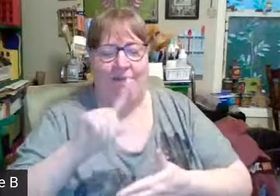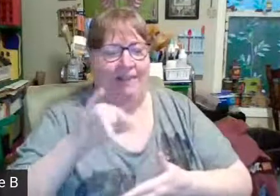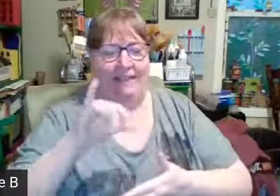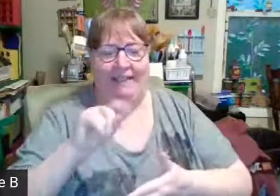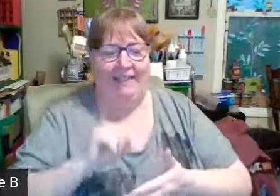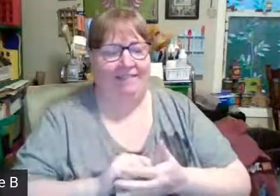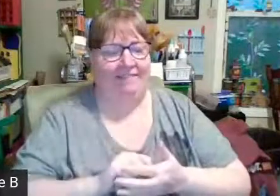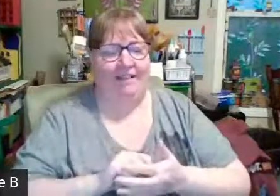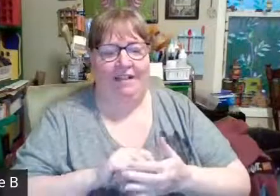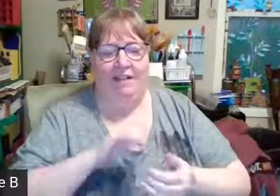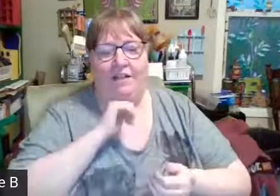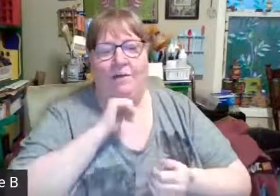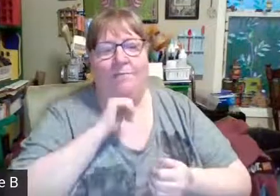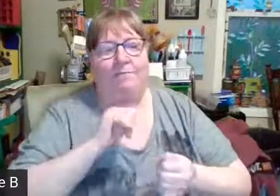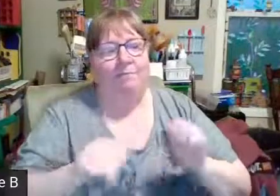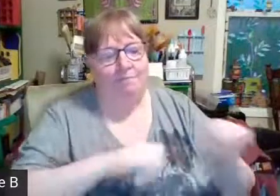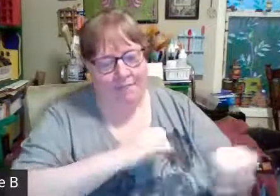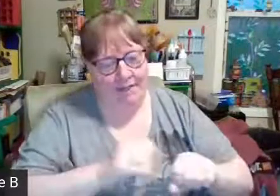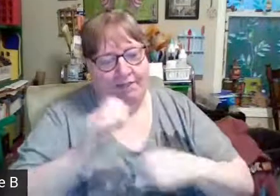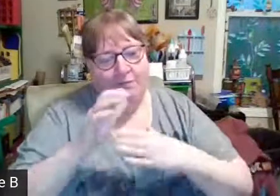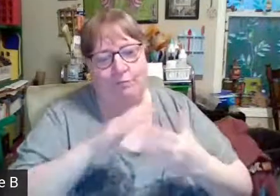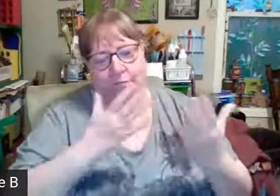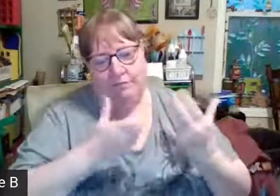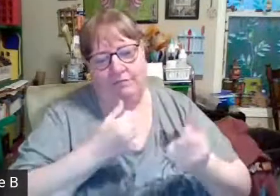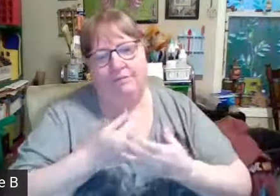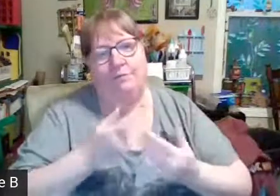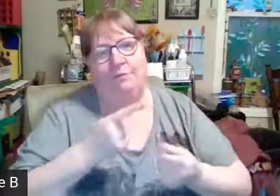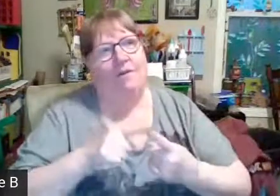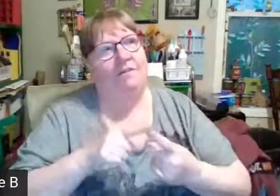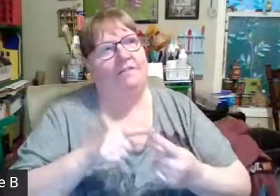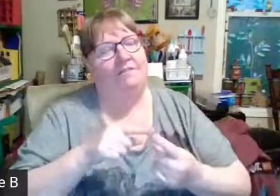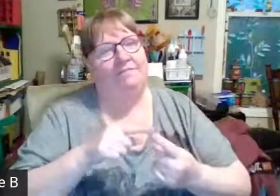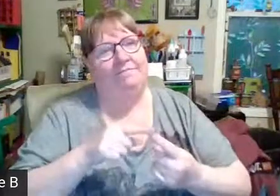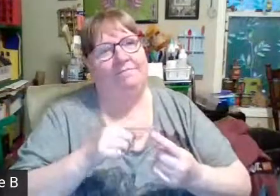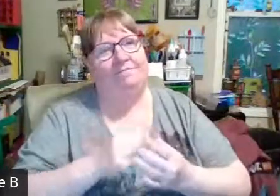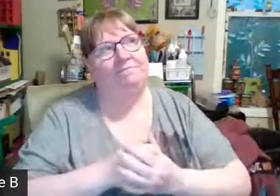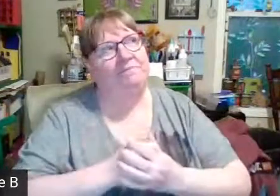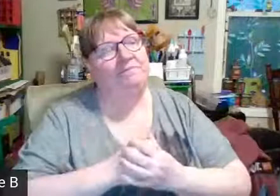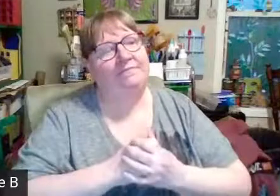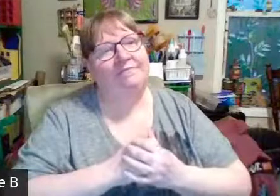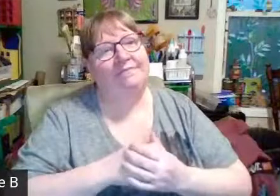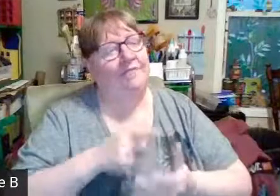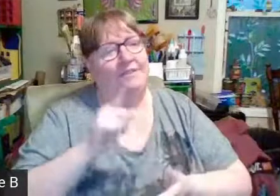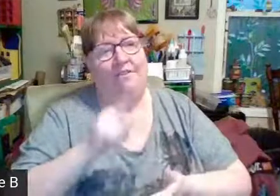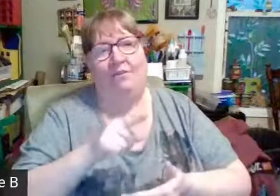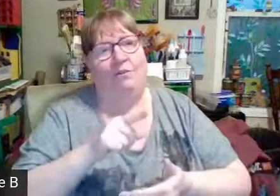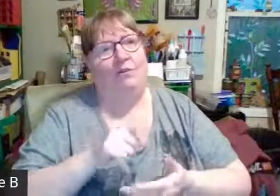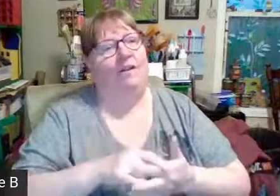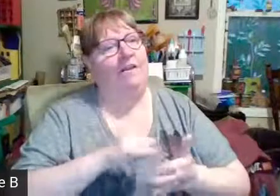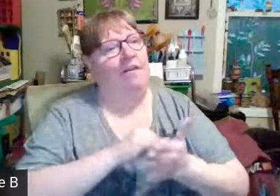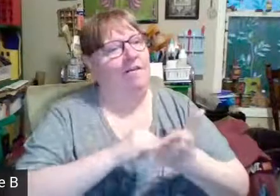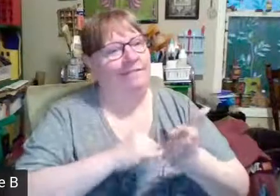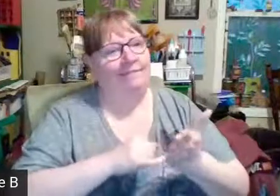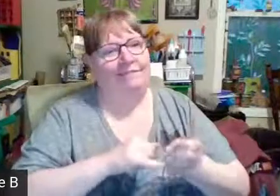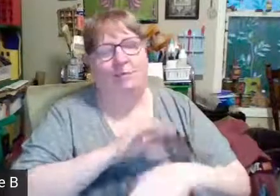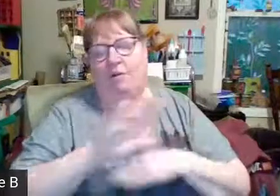you don't do them in the way that other people do them, because you're an artist. That's it. All of us are artists, even if